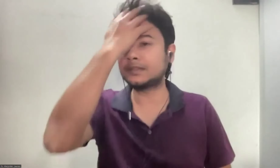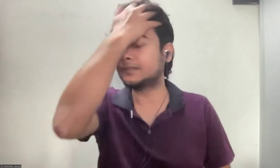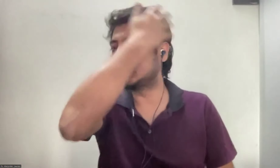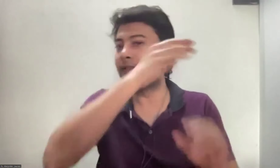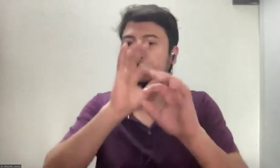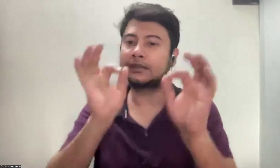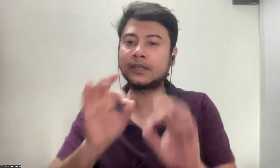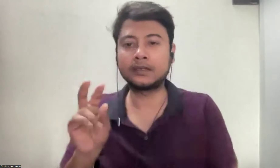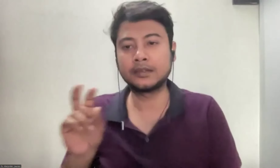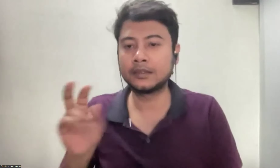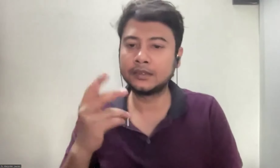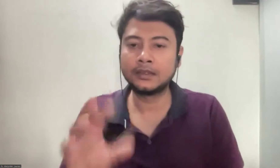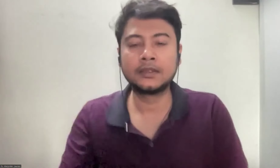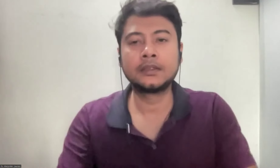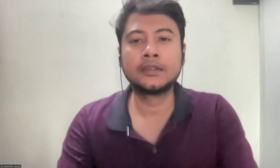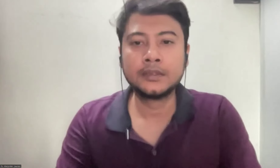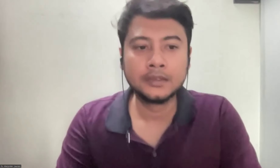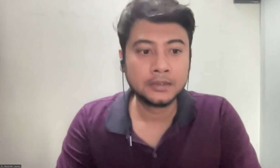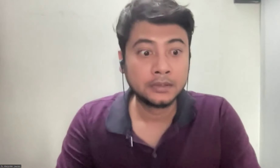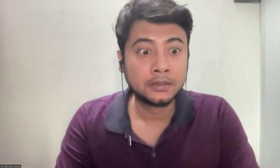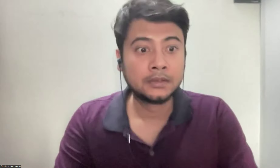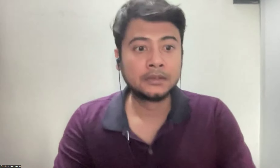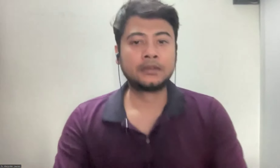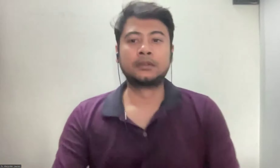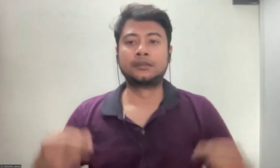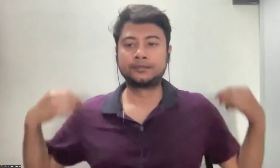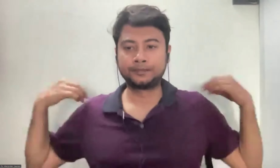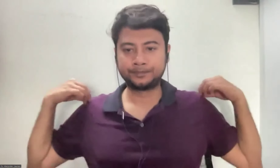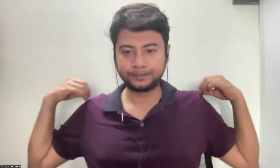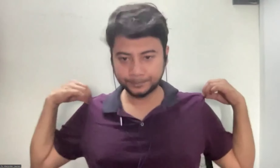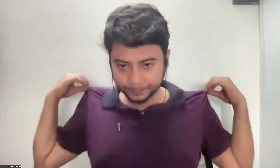Yes, Mataji, we can start. Okay.